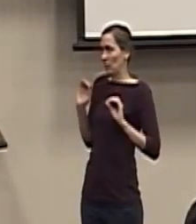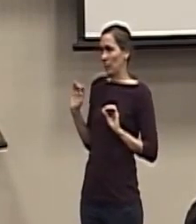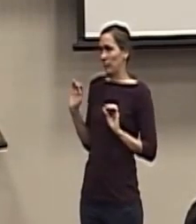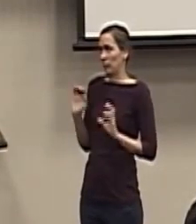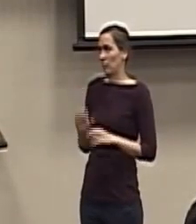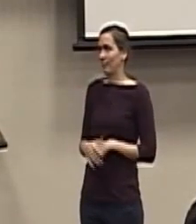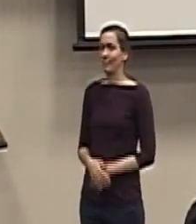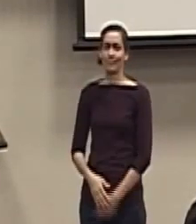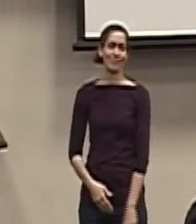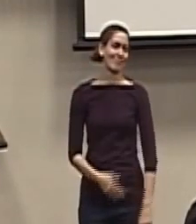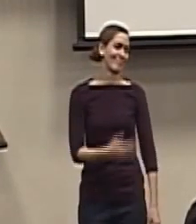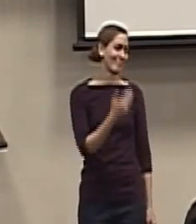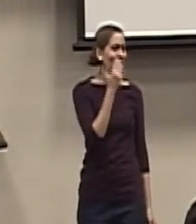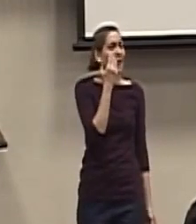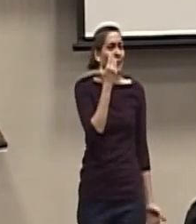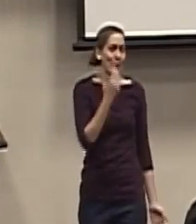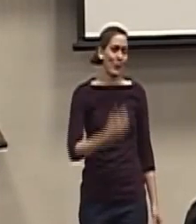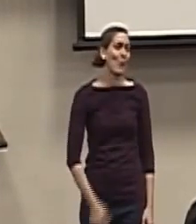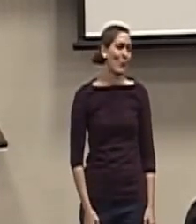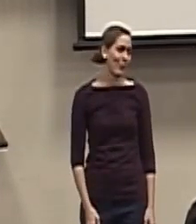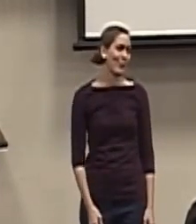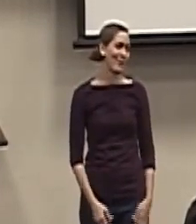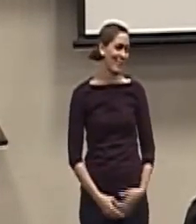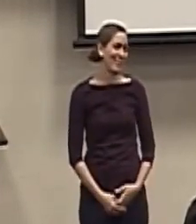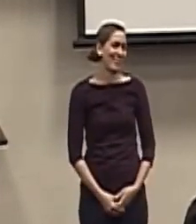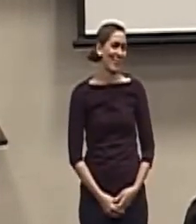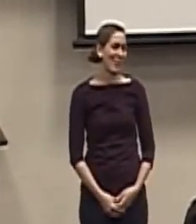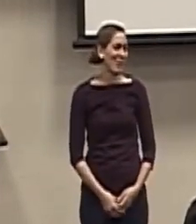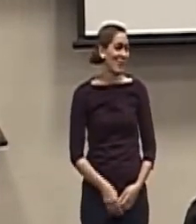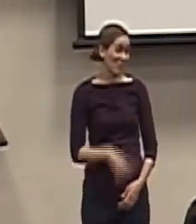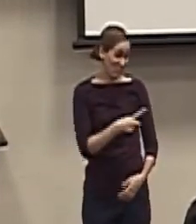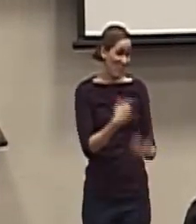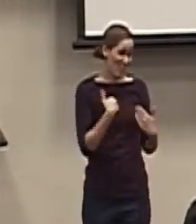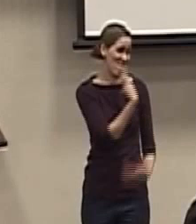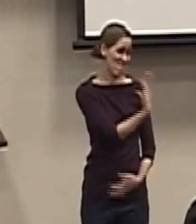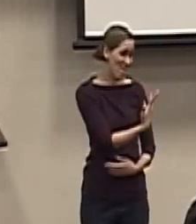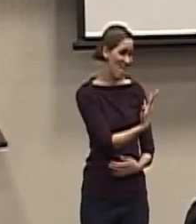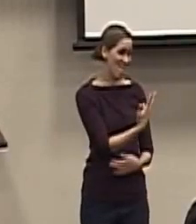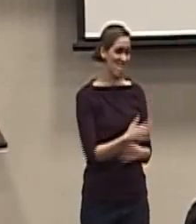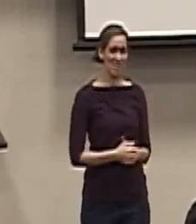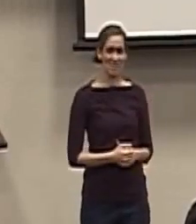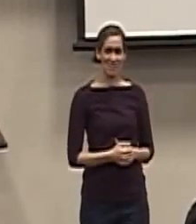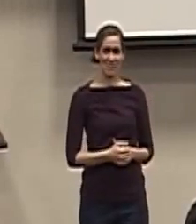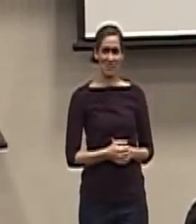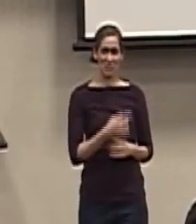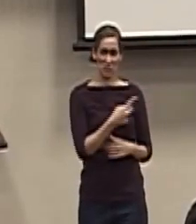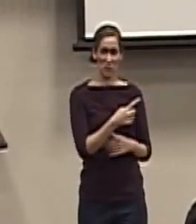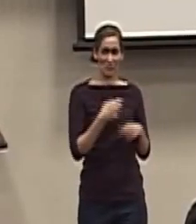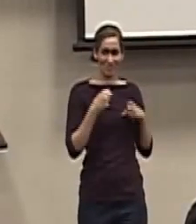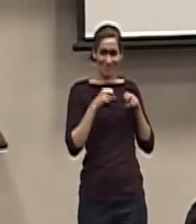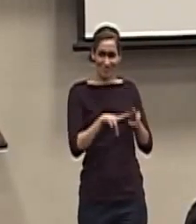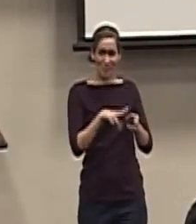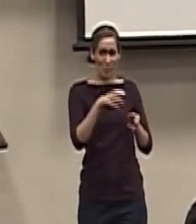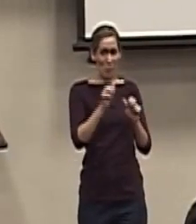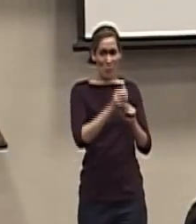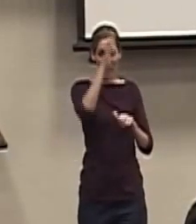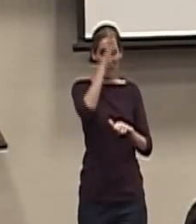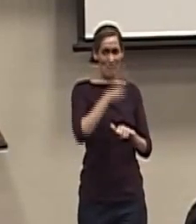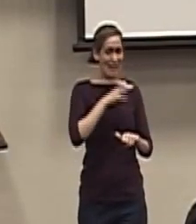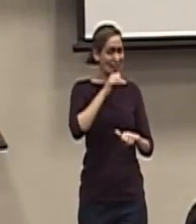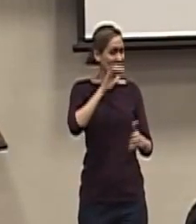"I know," Jesus said. "Fact is, you've had 5. You're sleeping with a guy now who you're not married